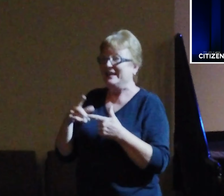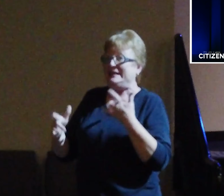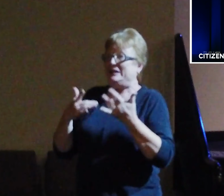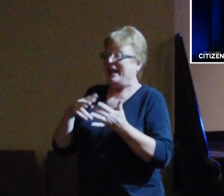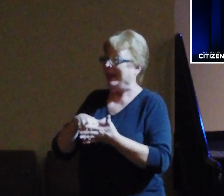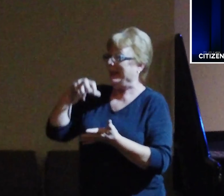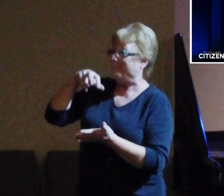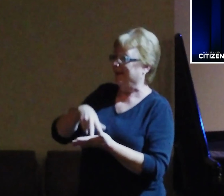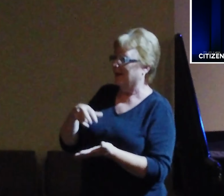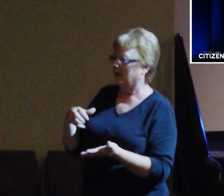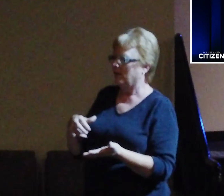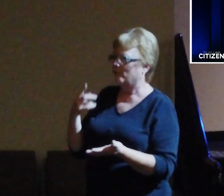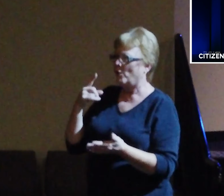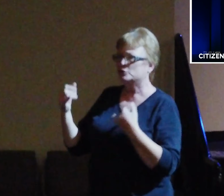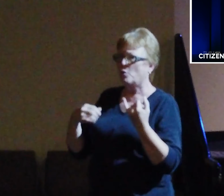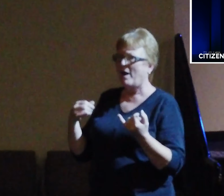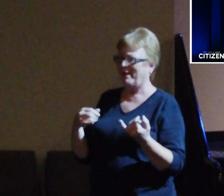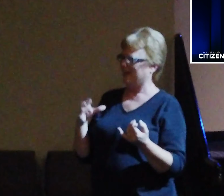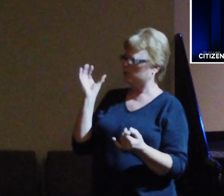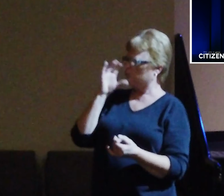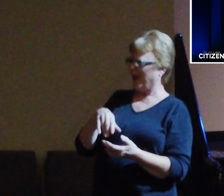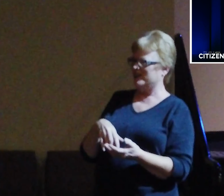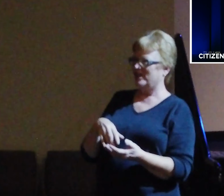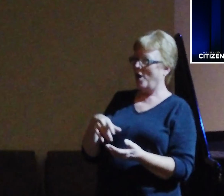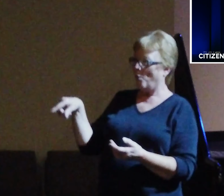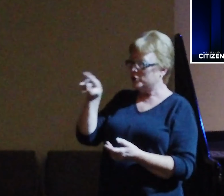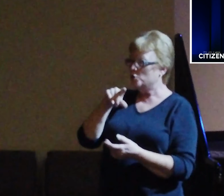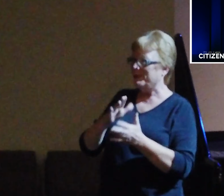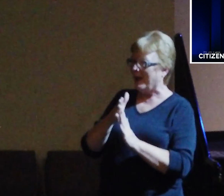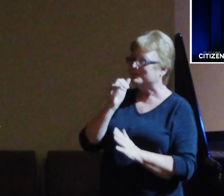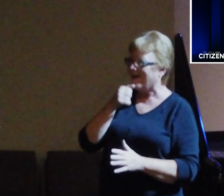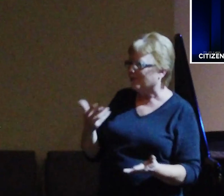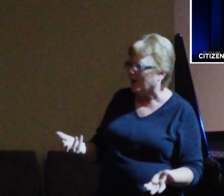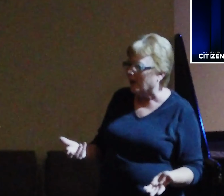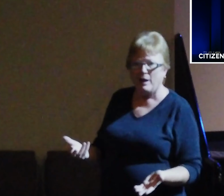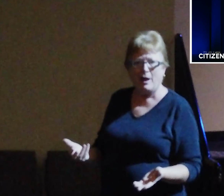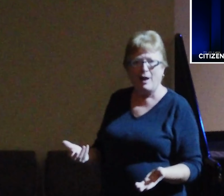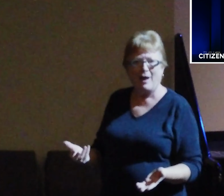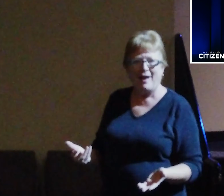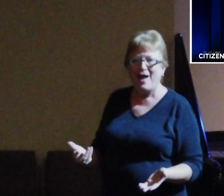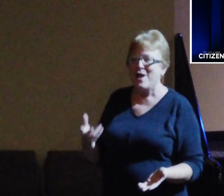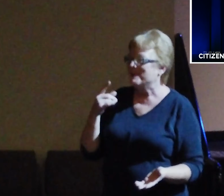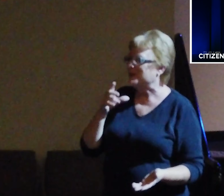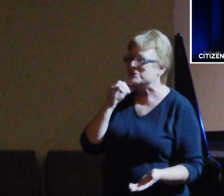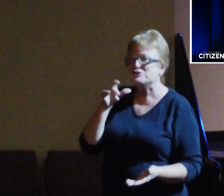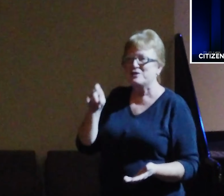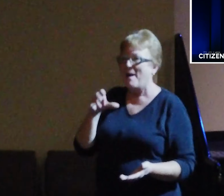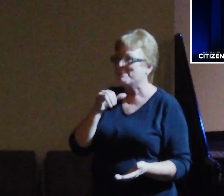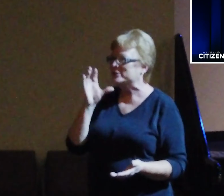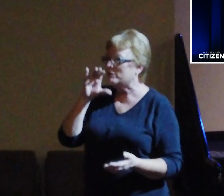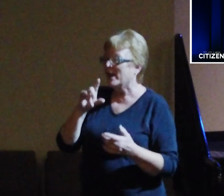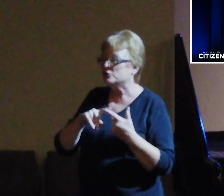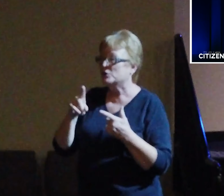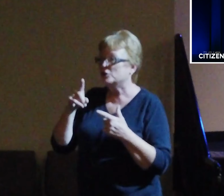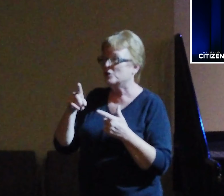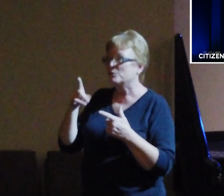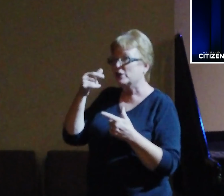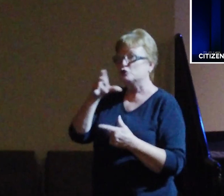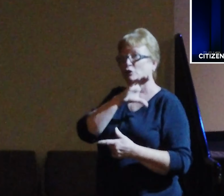That seems pretty strange. But it isn't. And it shouldn't be for the citizen of heaven. And it shouldn't be for you.